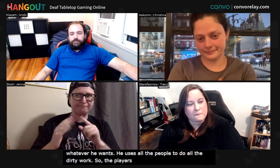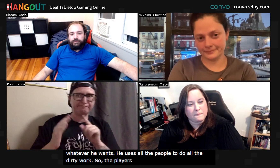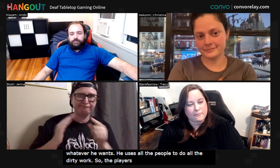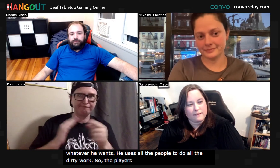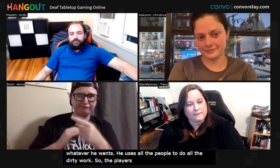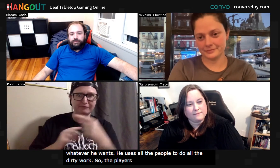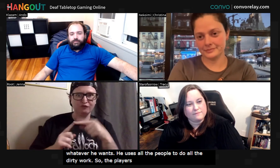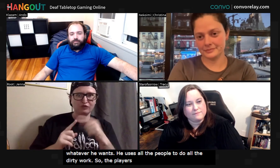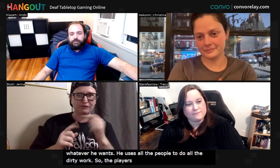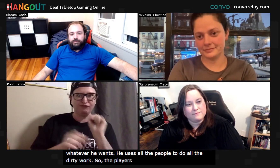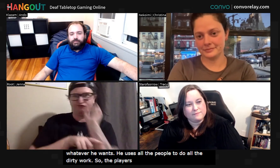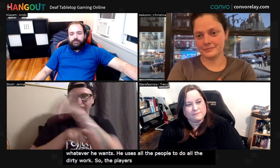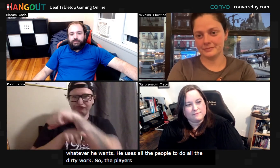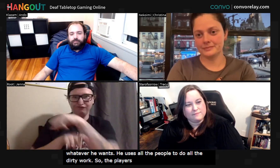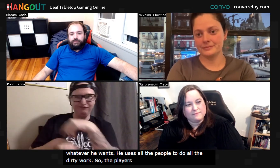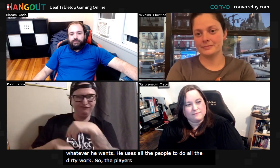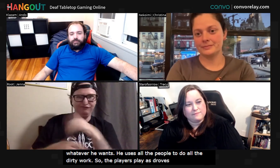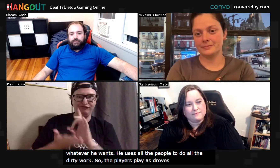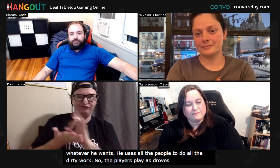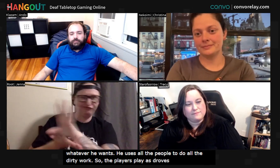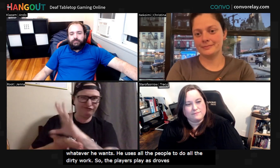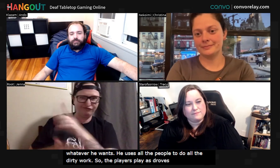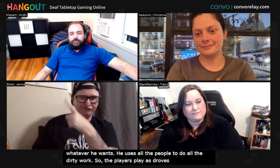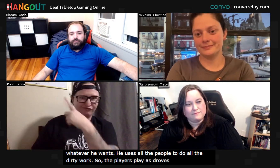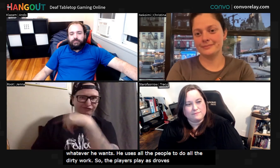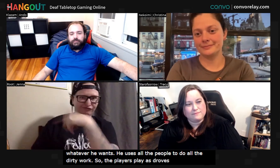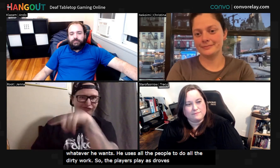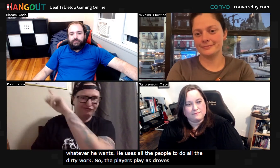try to defeat and